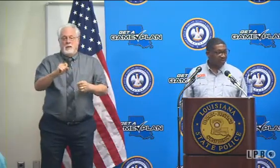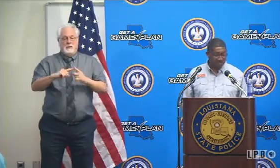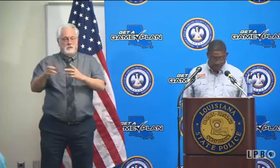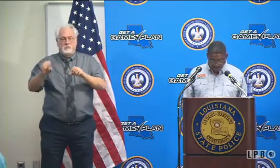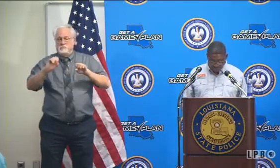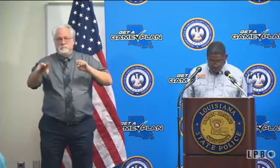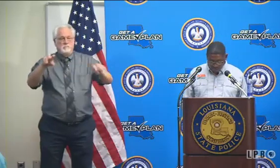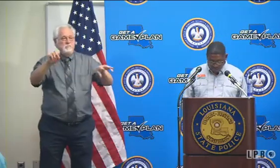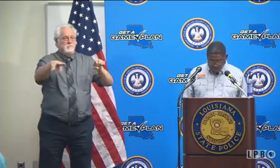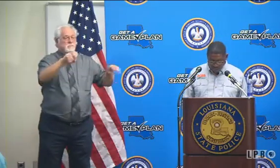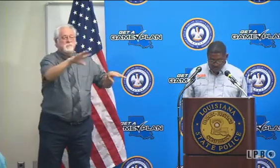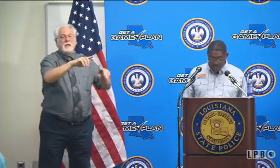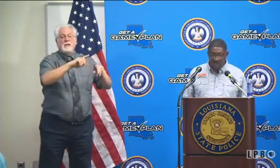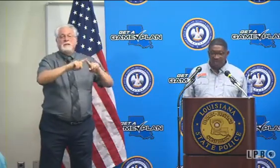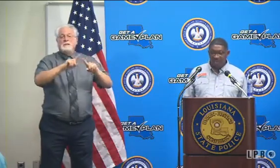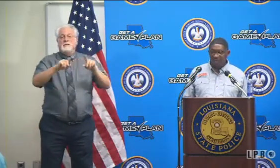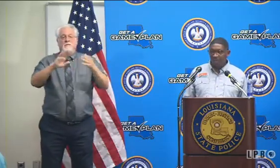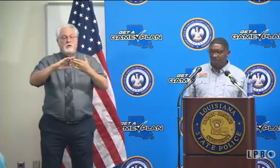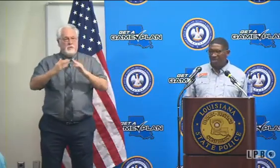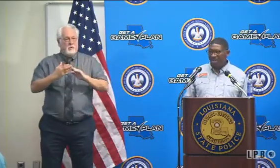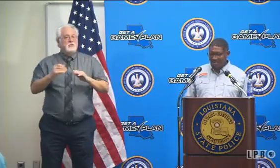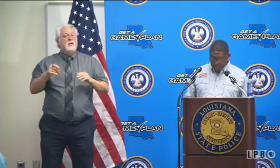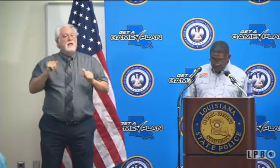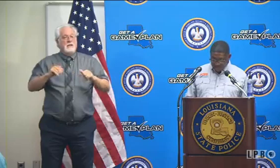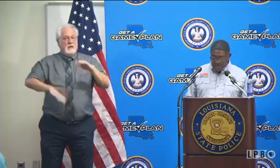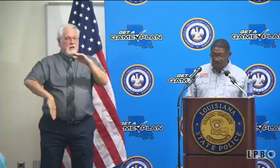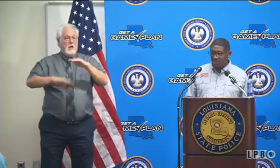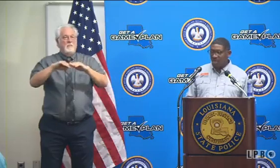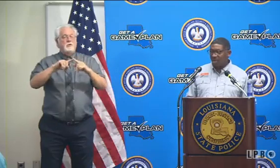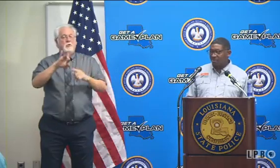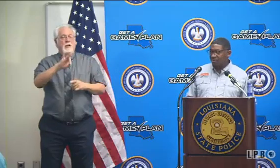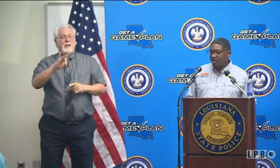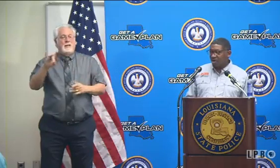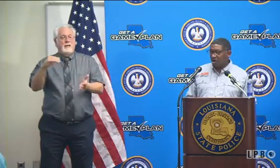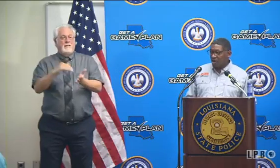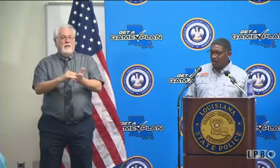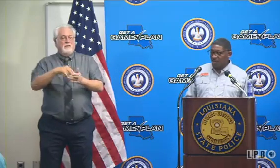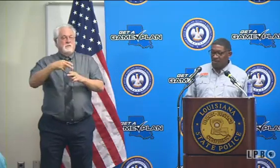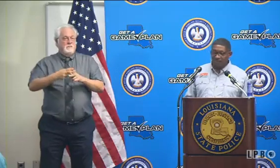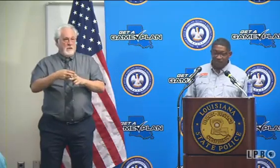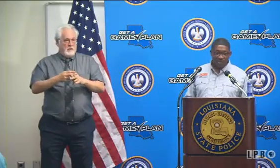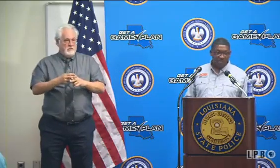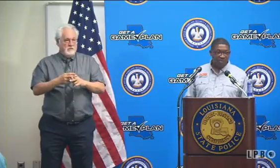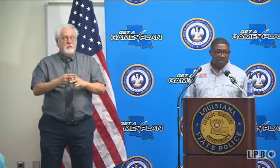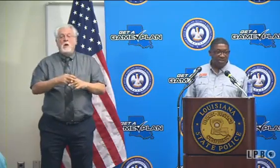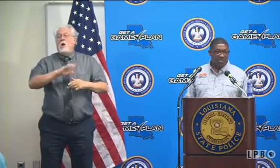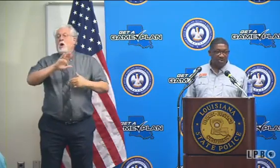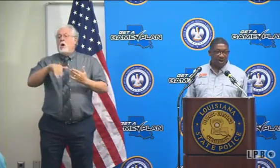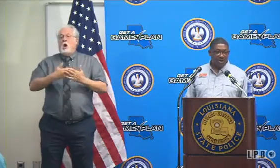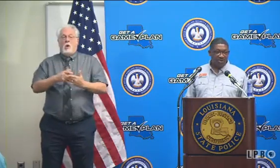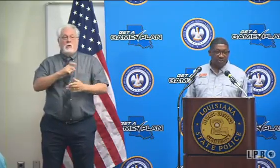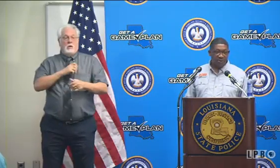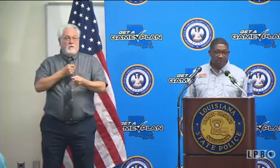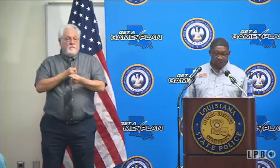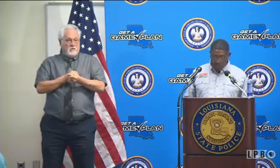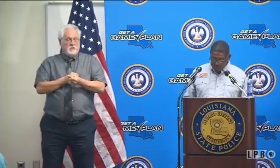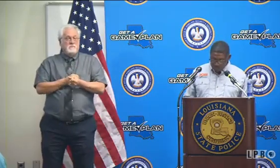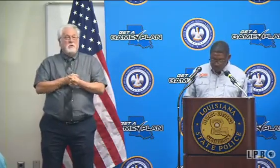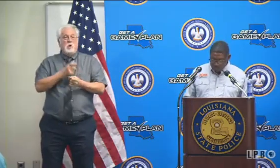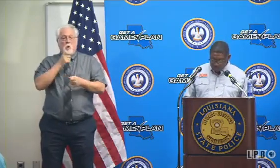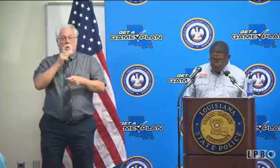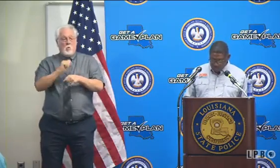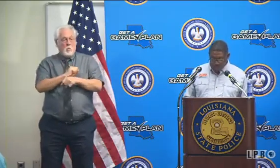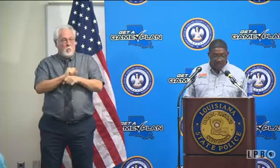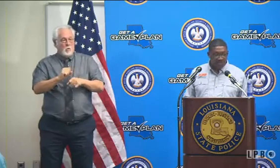to different communities around the state, and they can go up to 88,000 pounds. All of the enforcement agencies and our partners that work in